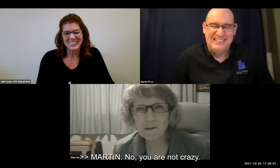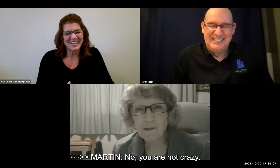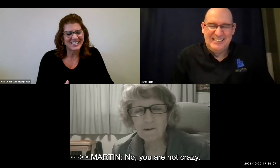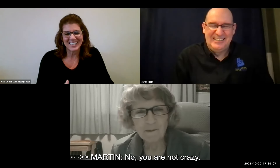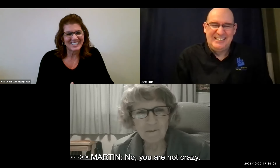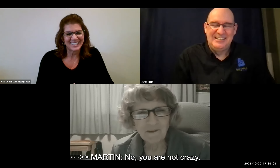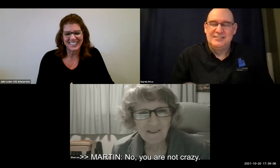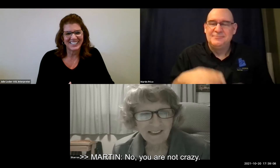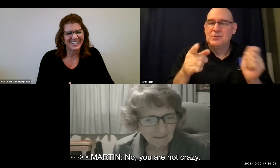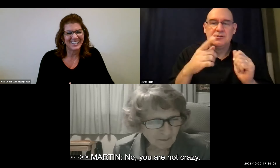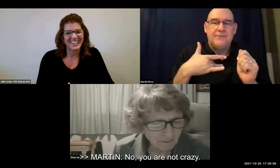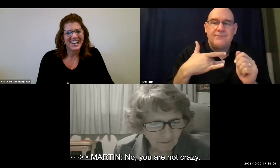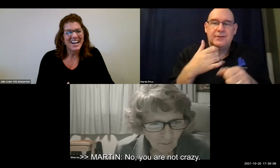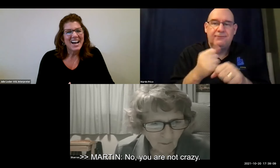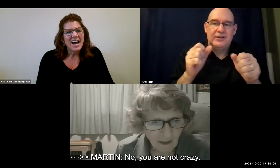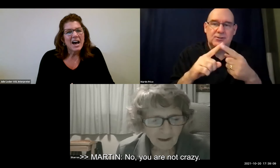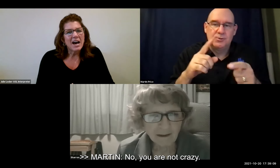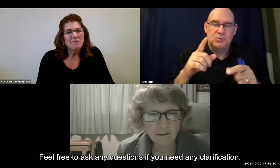No, you're not crazy.